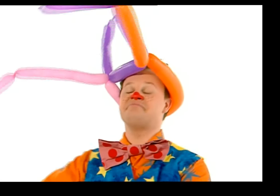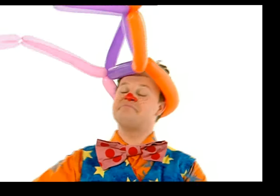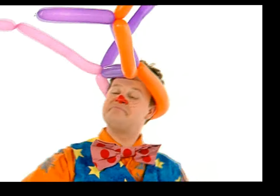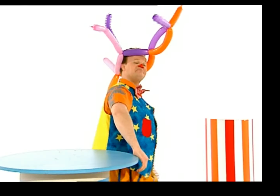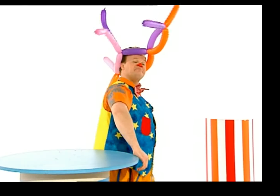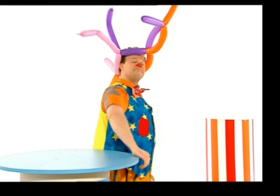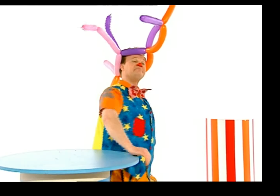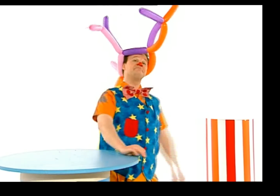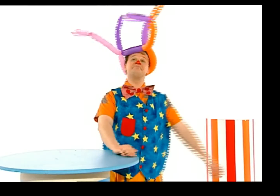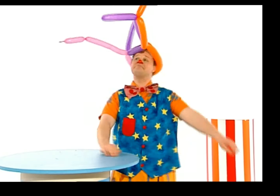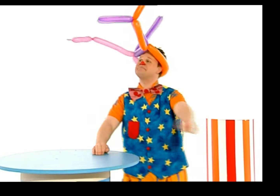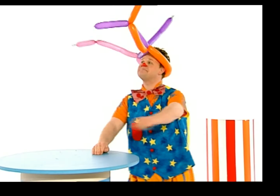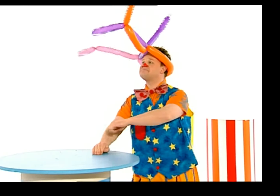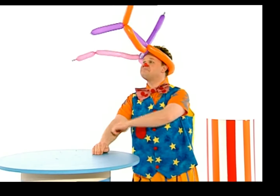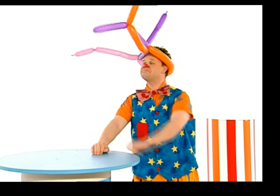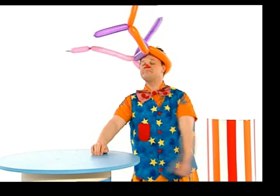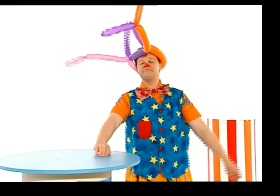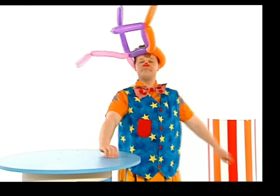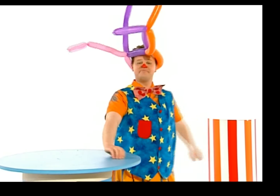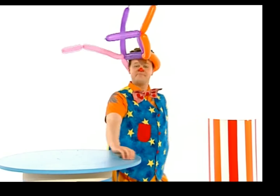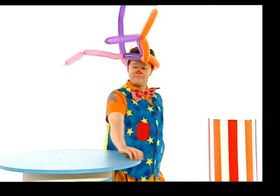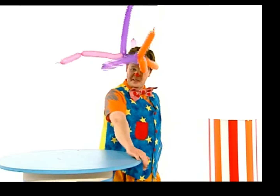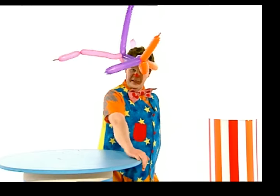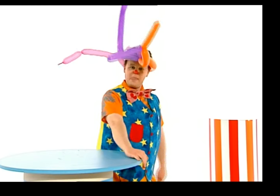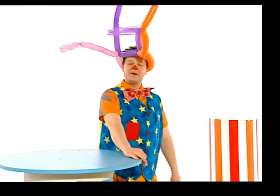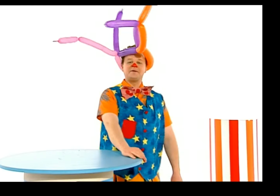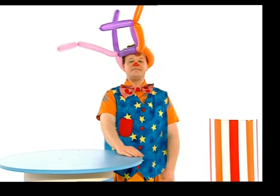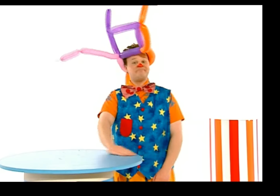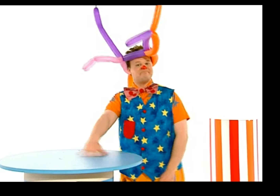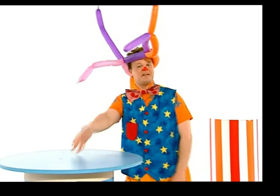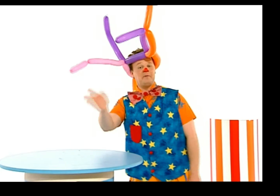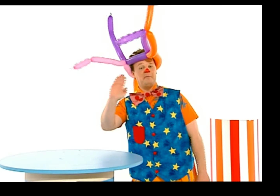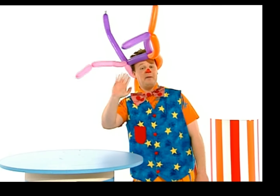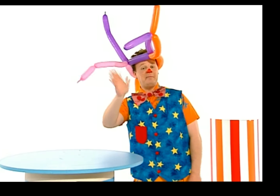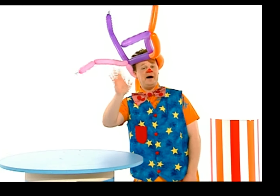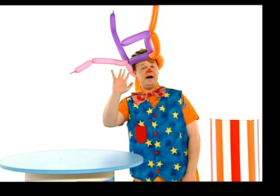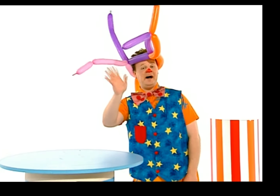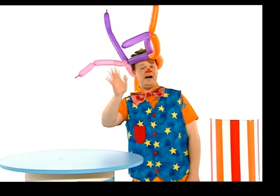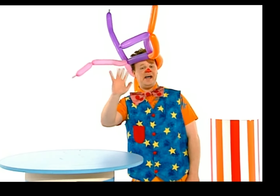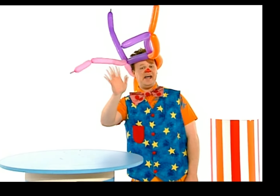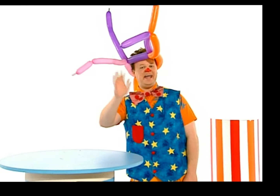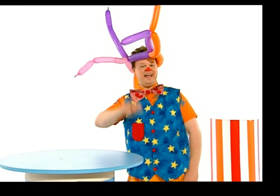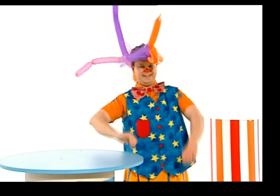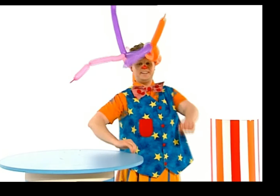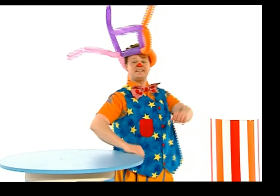funny hat. Bye-bye, Mr. Tumble. Bye-bye!